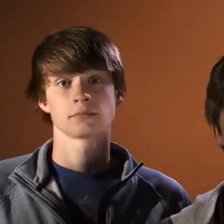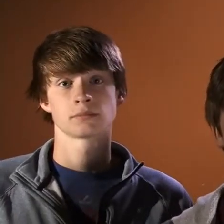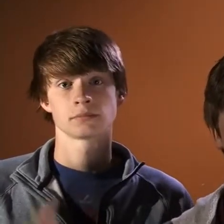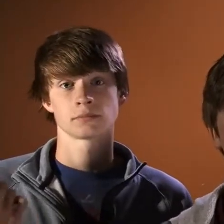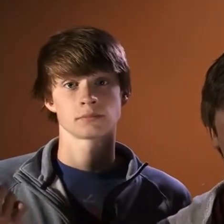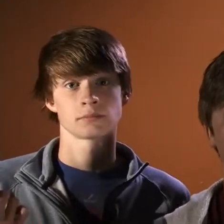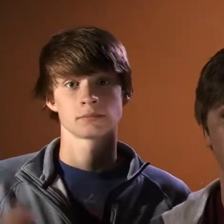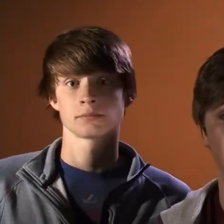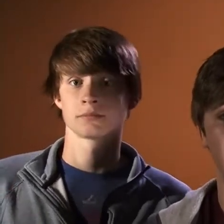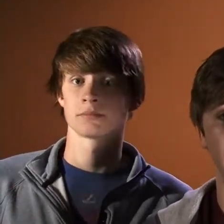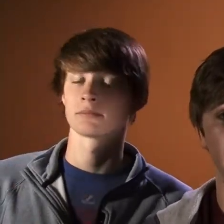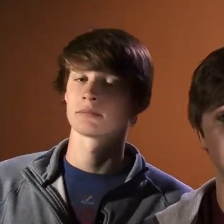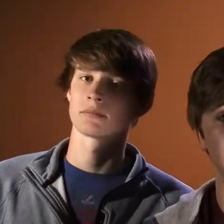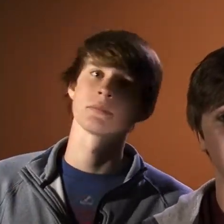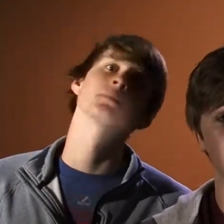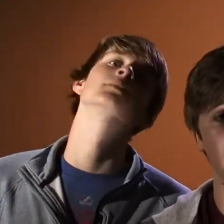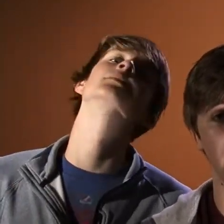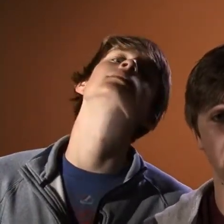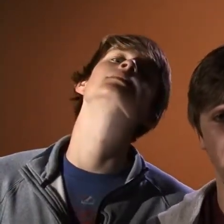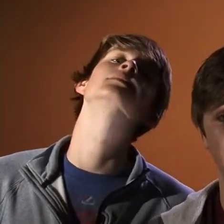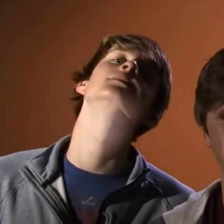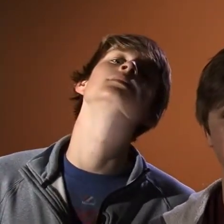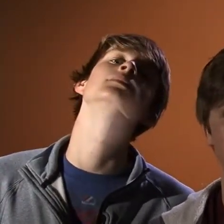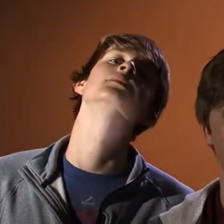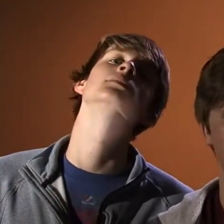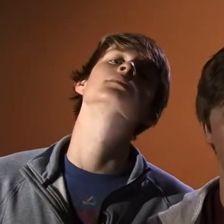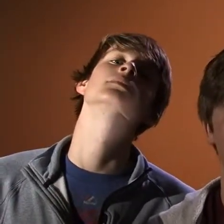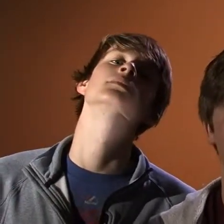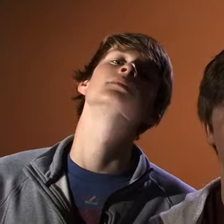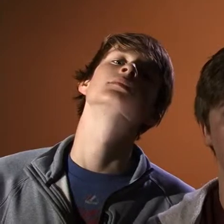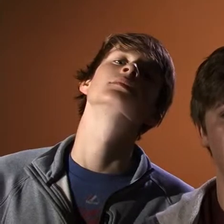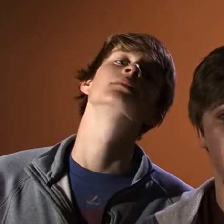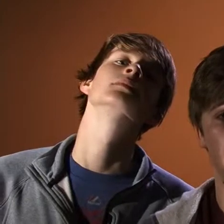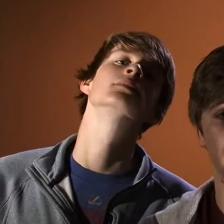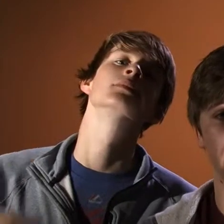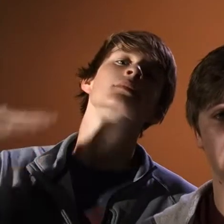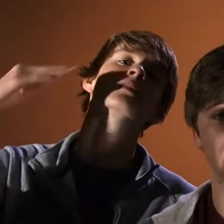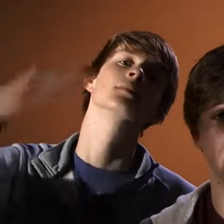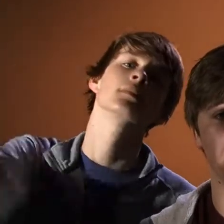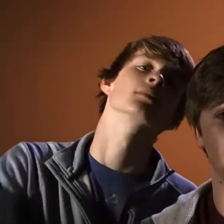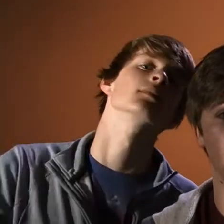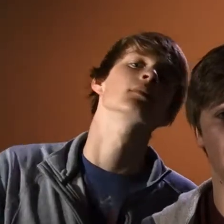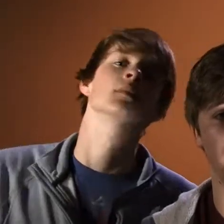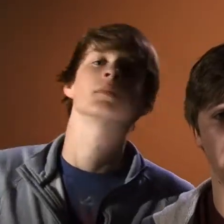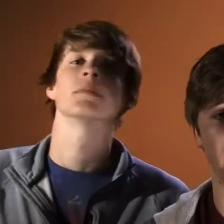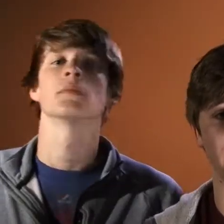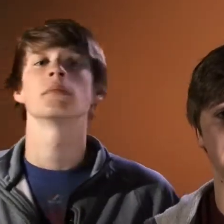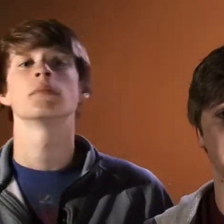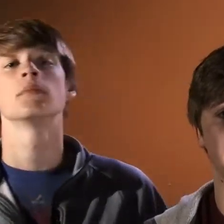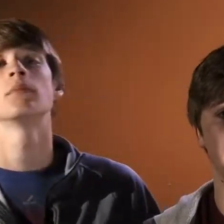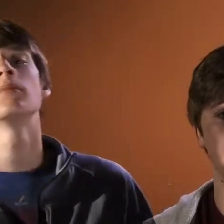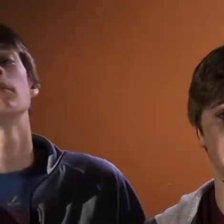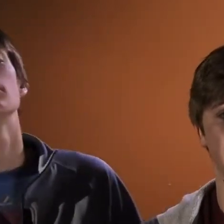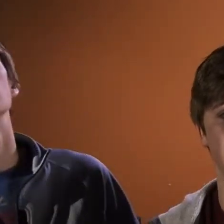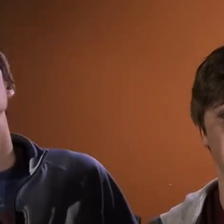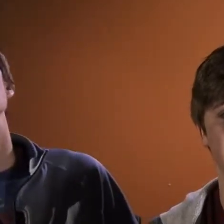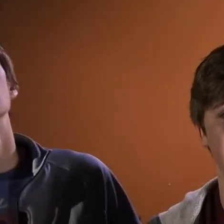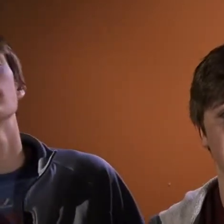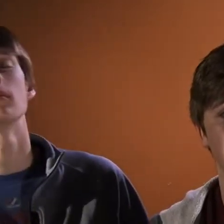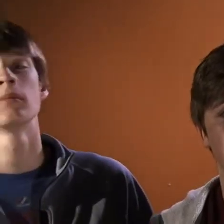first semester, there are still some of you who need to make up hours. So the counseling department will be holding free attendance recovery sessions